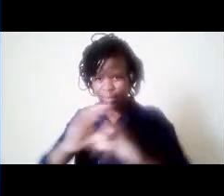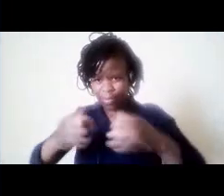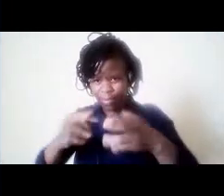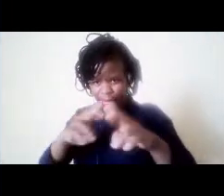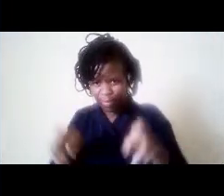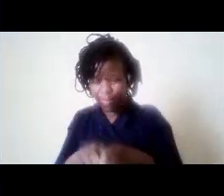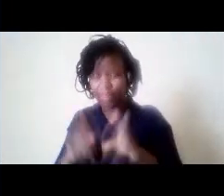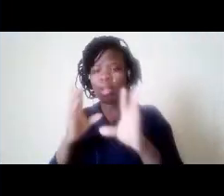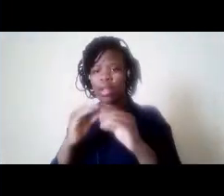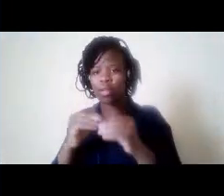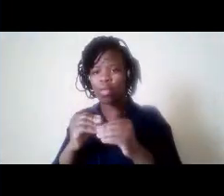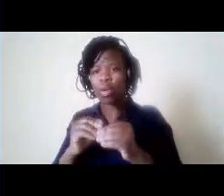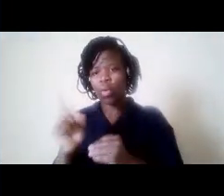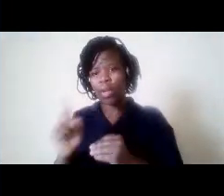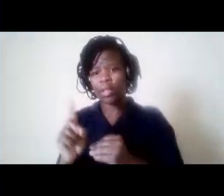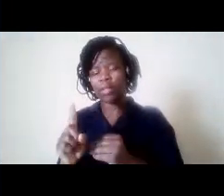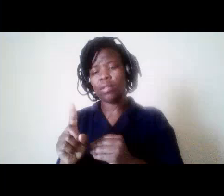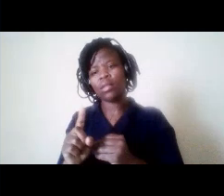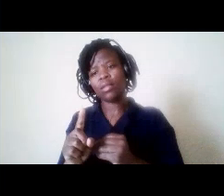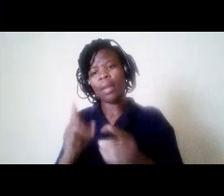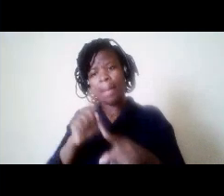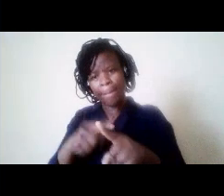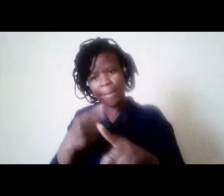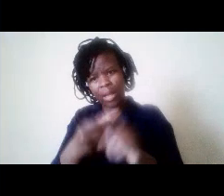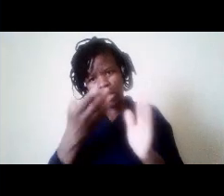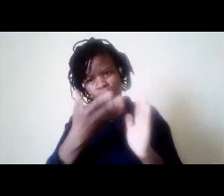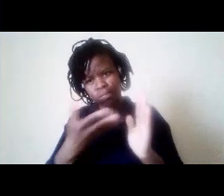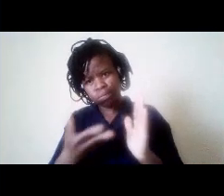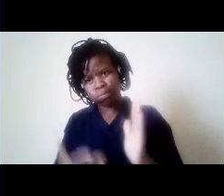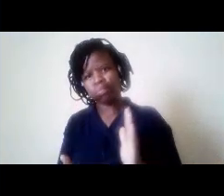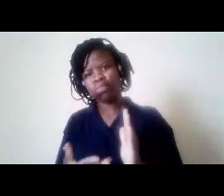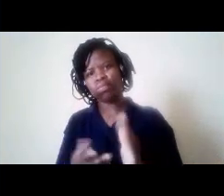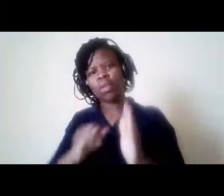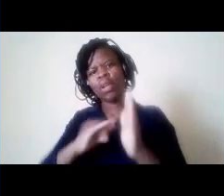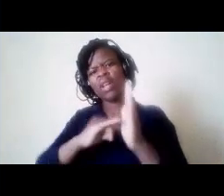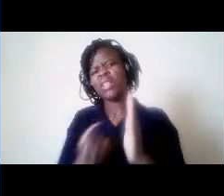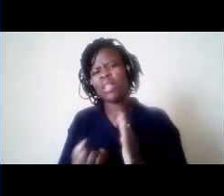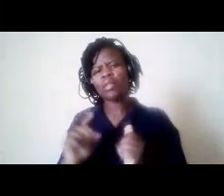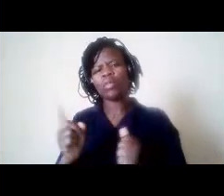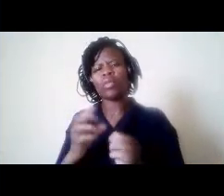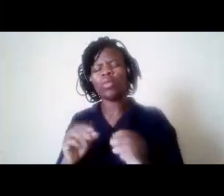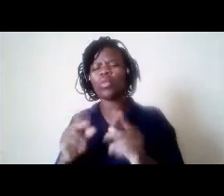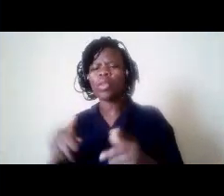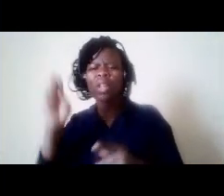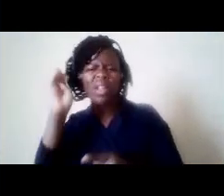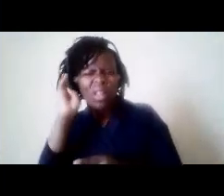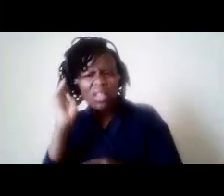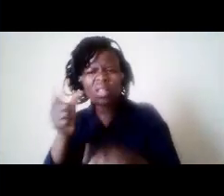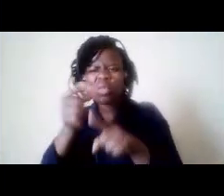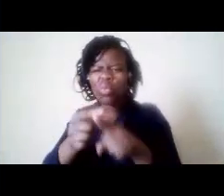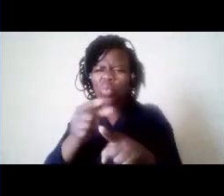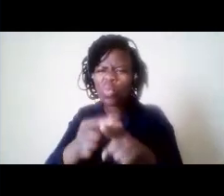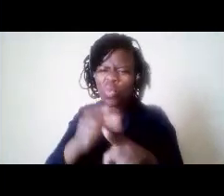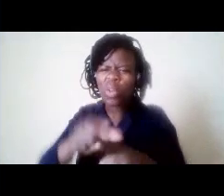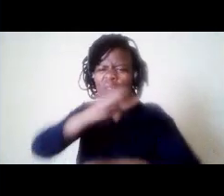example. When we listen, we are not just listening to the words that a learner is telling us, we're also